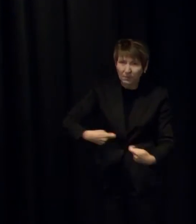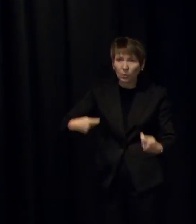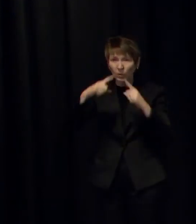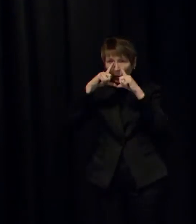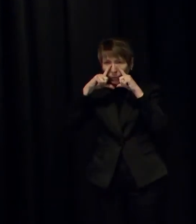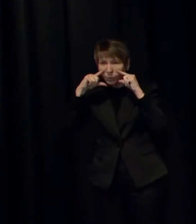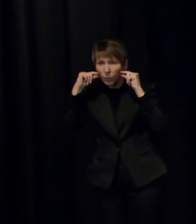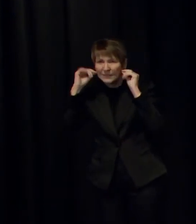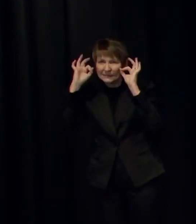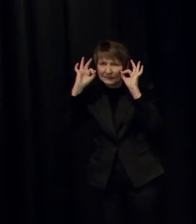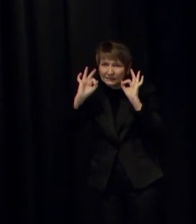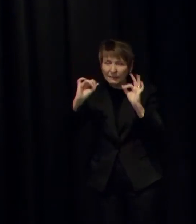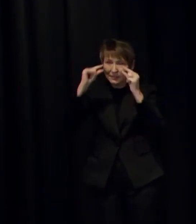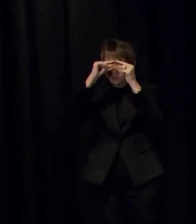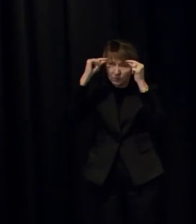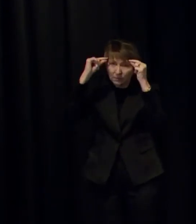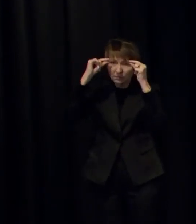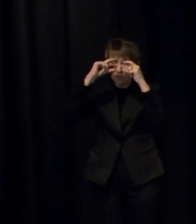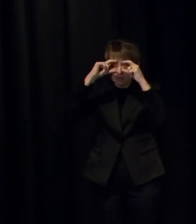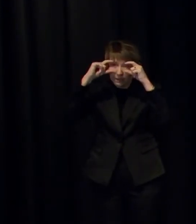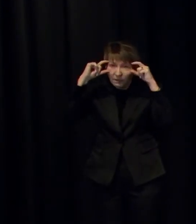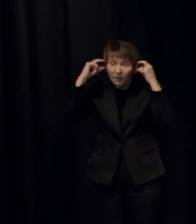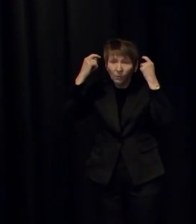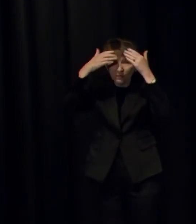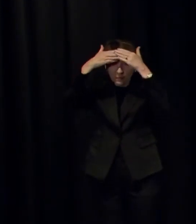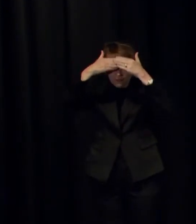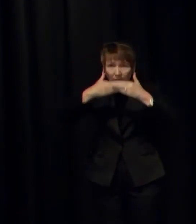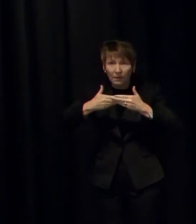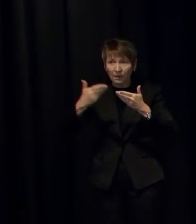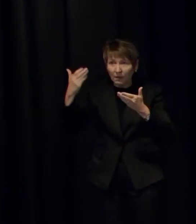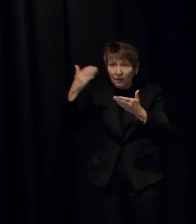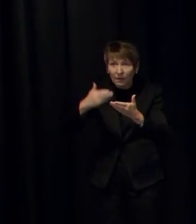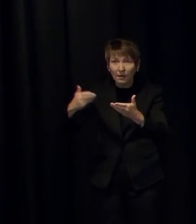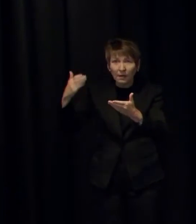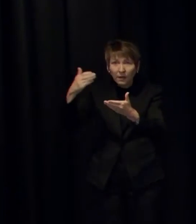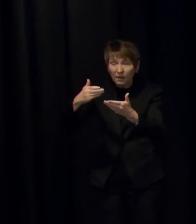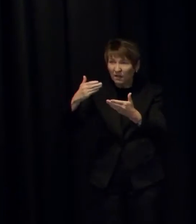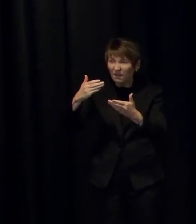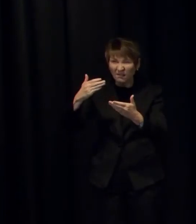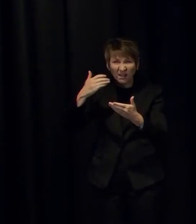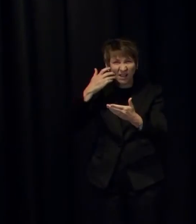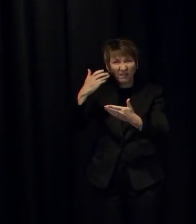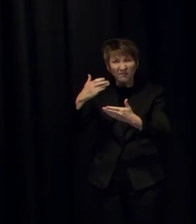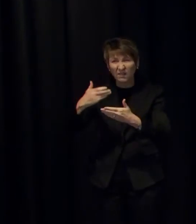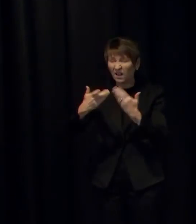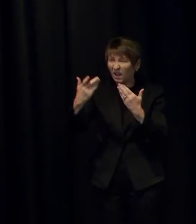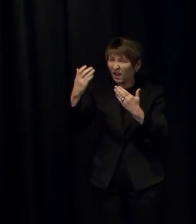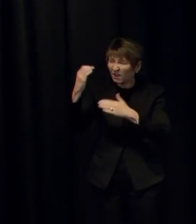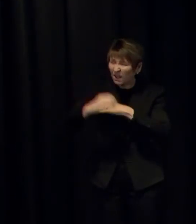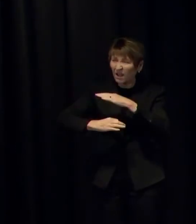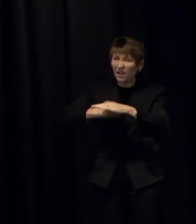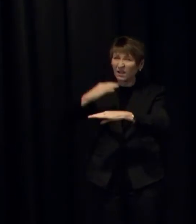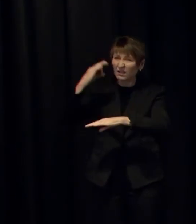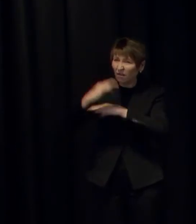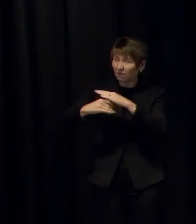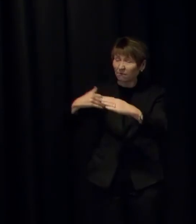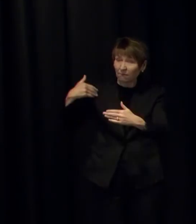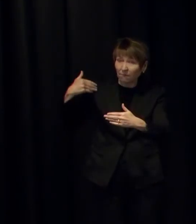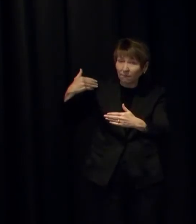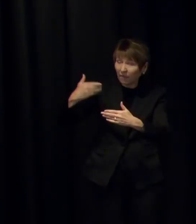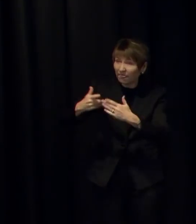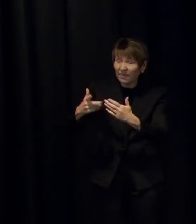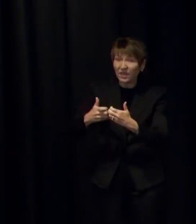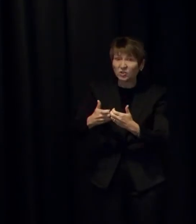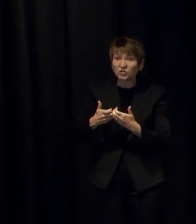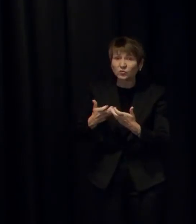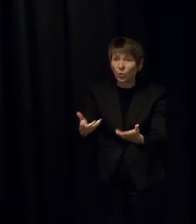and grateful to them as well. But the system needs to look different because the priorities are different, because we've got all these people who are critically